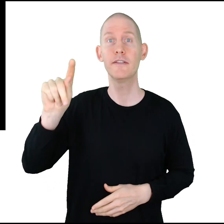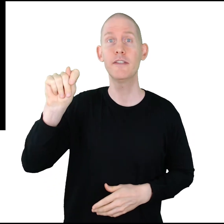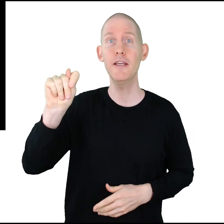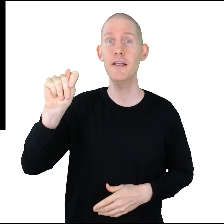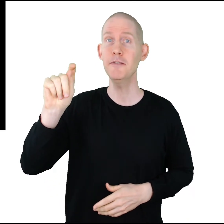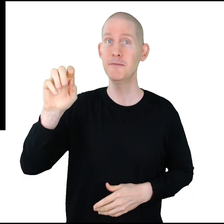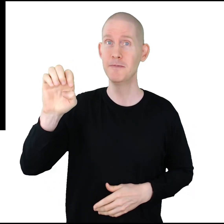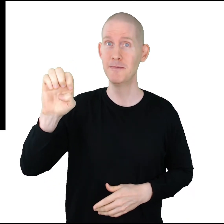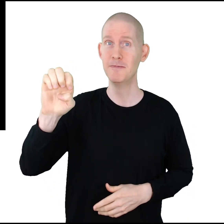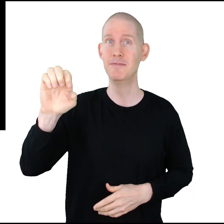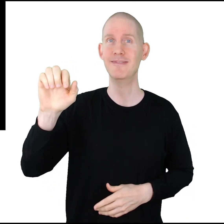T,